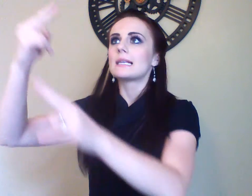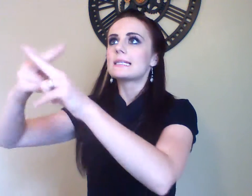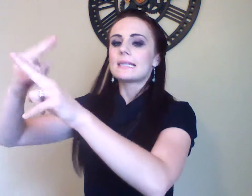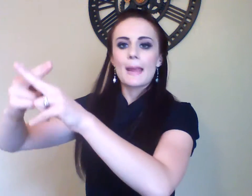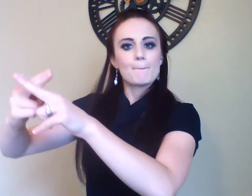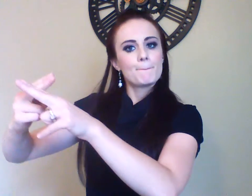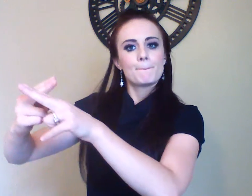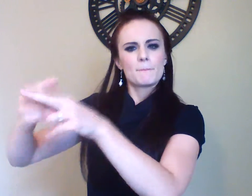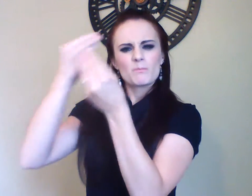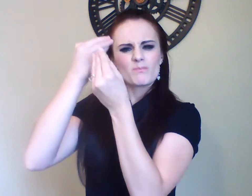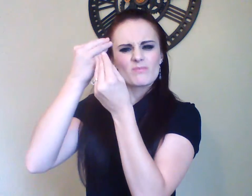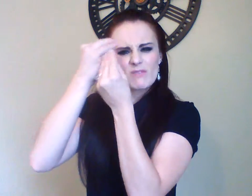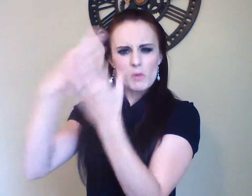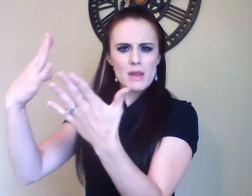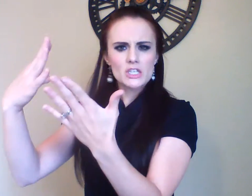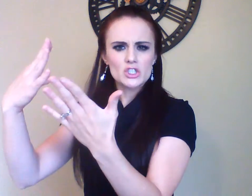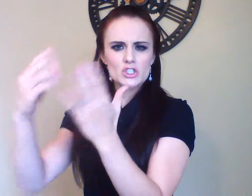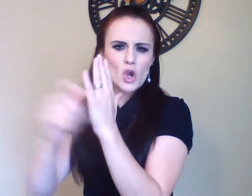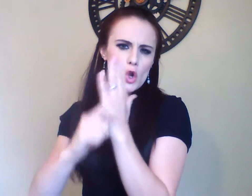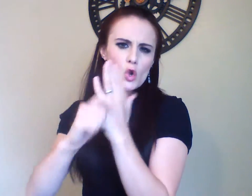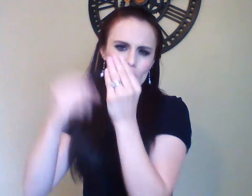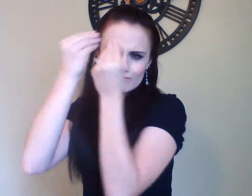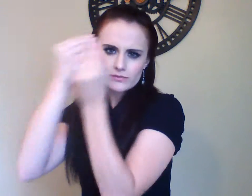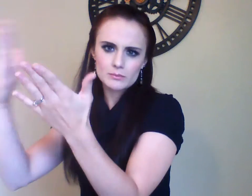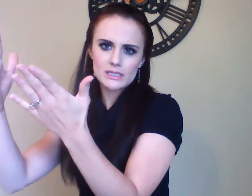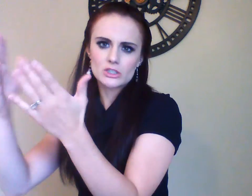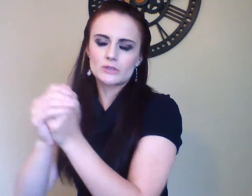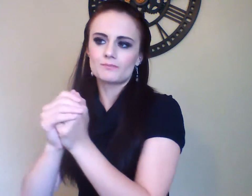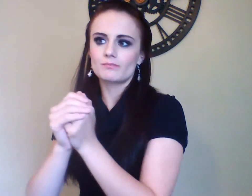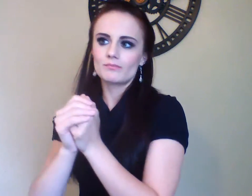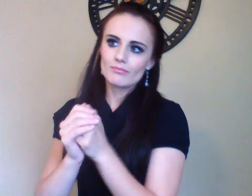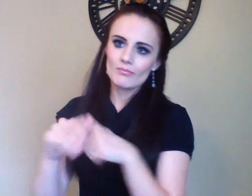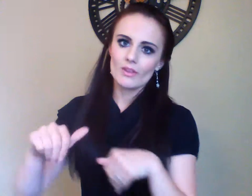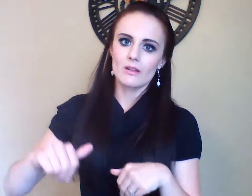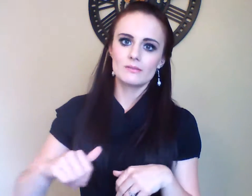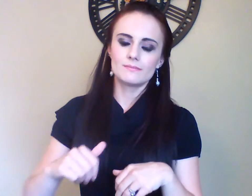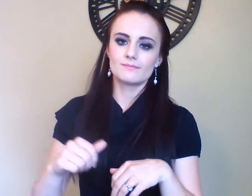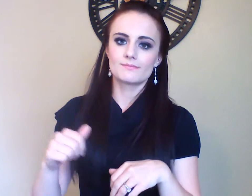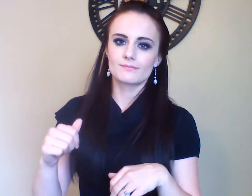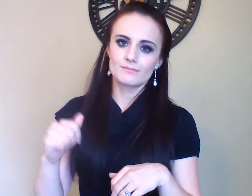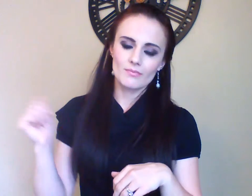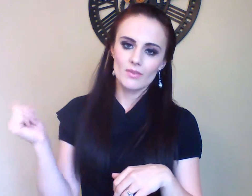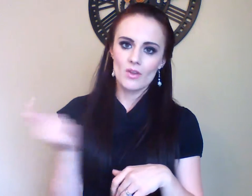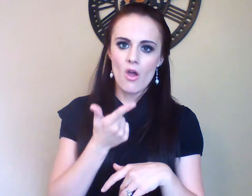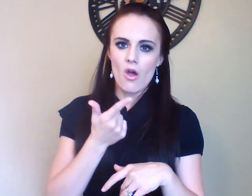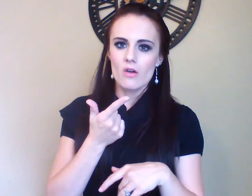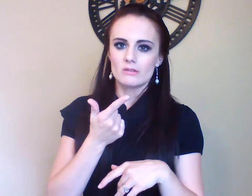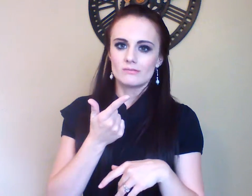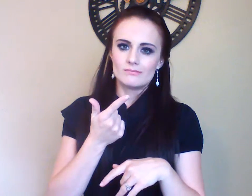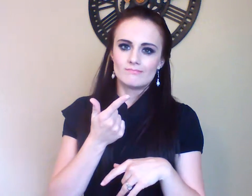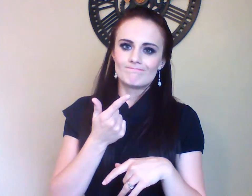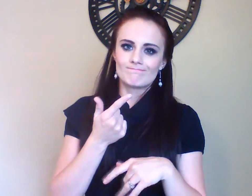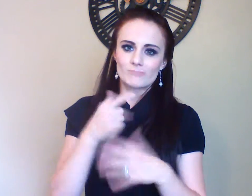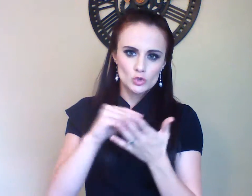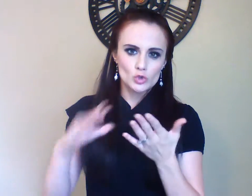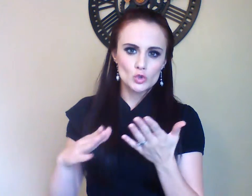at these different issues that have been brought to class, and they decide on the research project that they're going to do related to